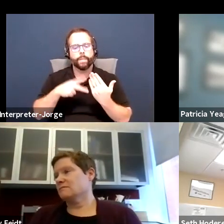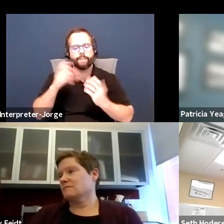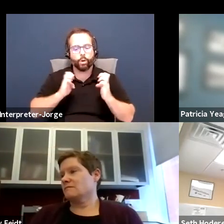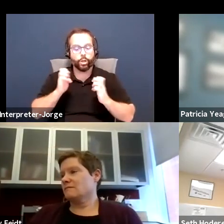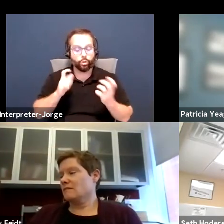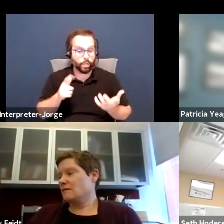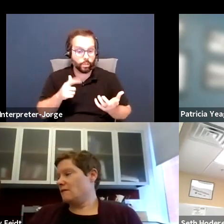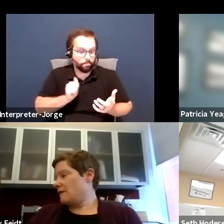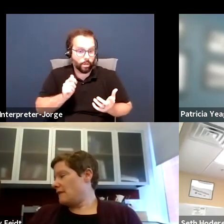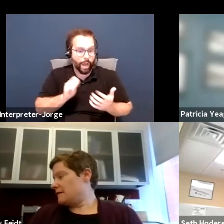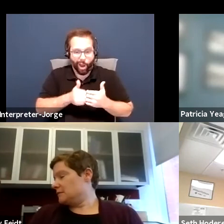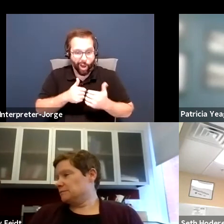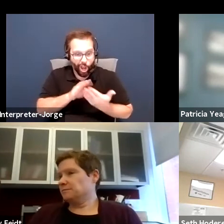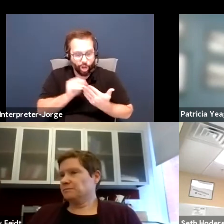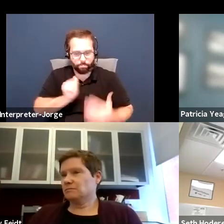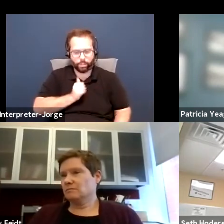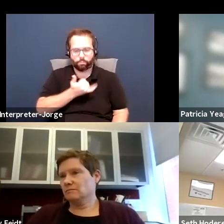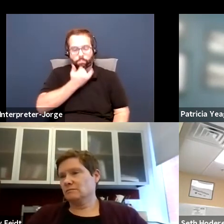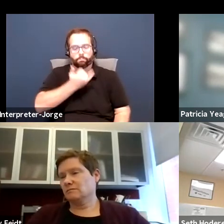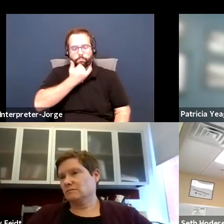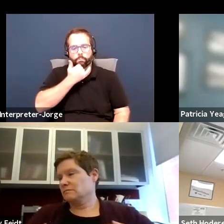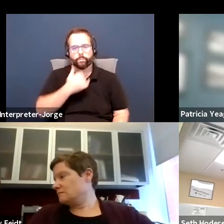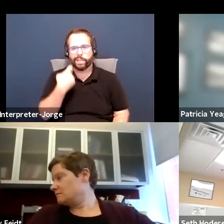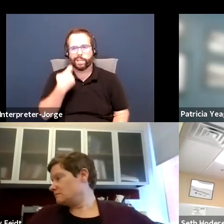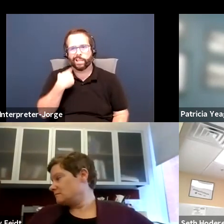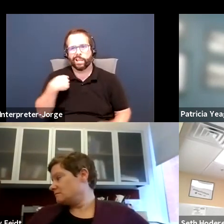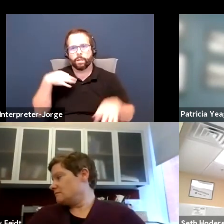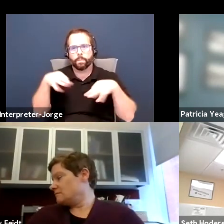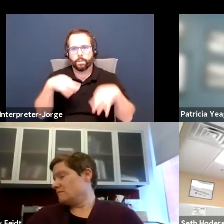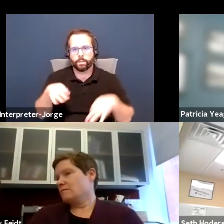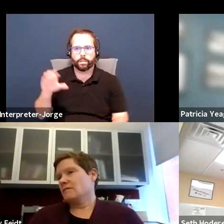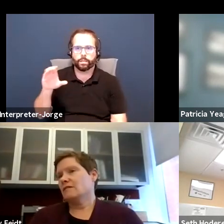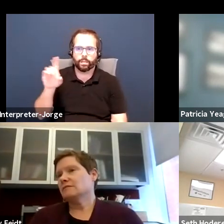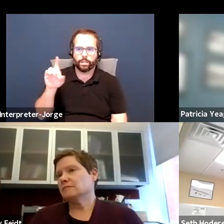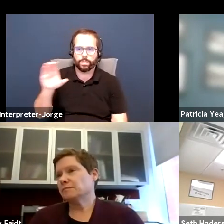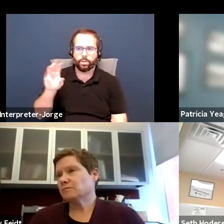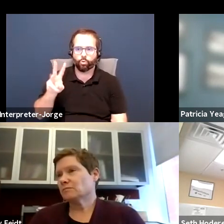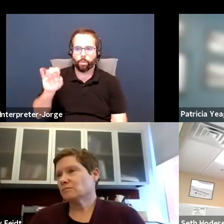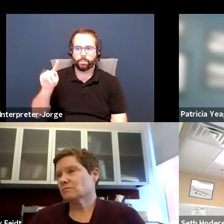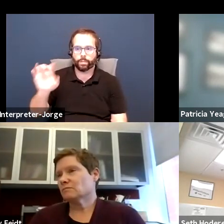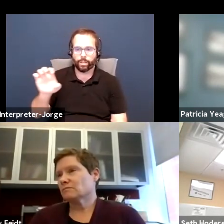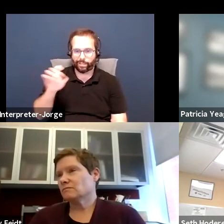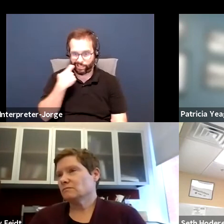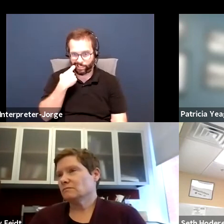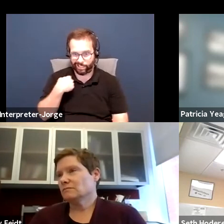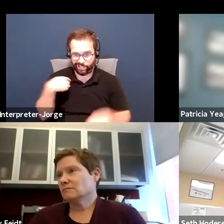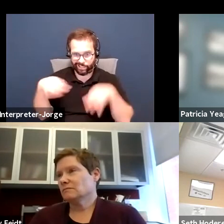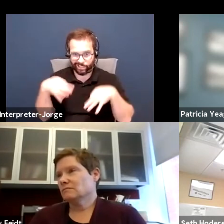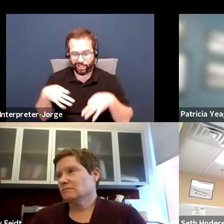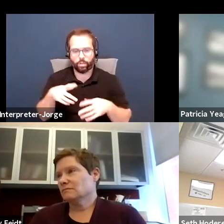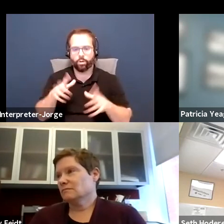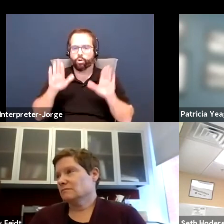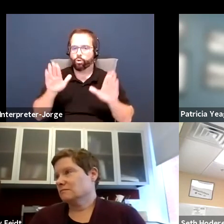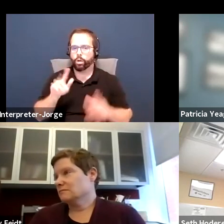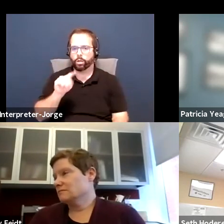good indicators. And that CDC website we mentioned before, it's a great tool. It's very simple. They use, you